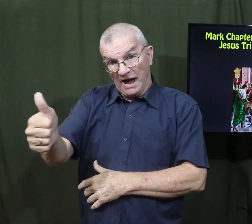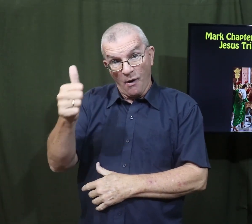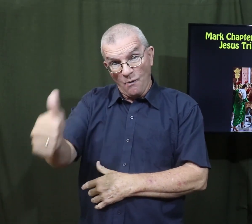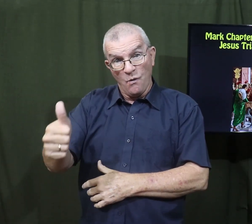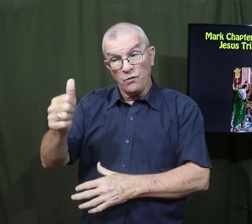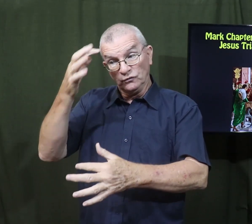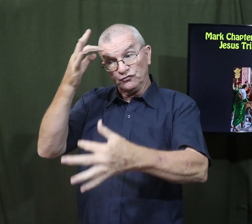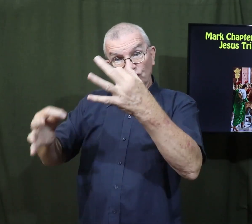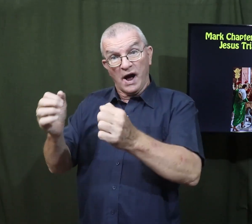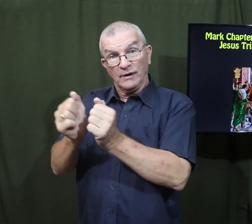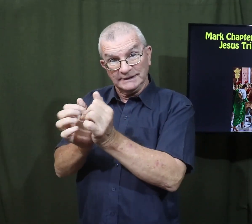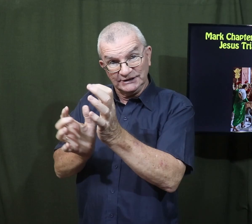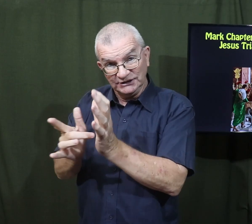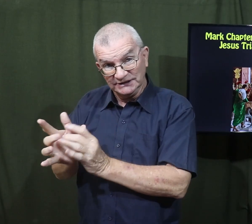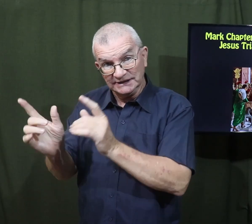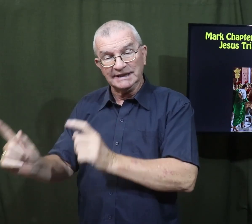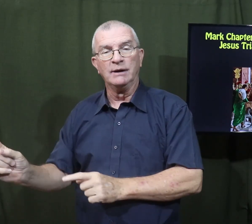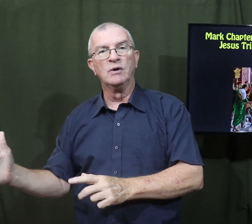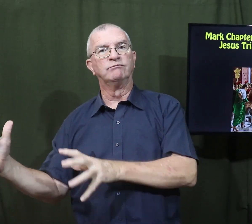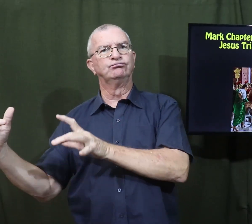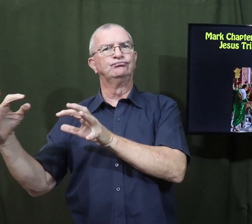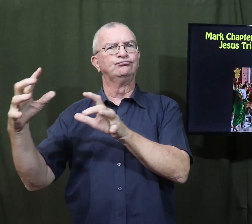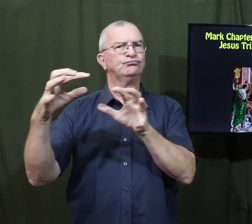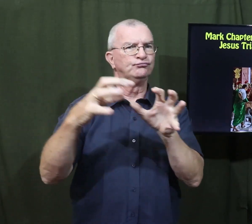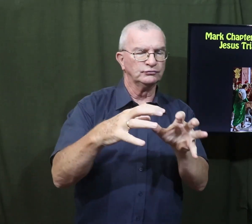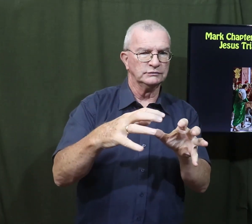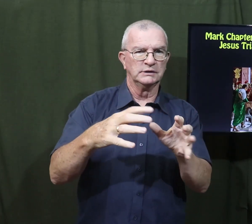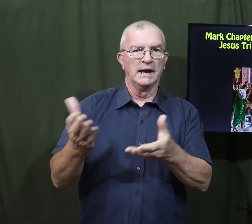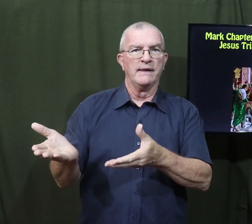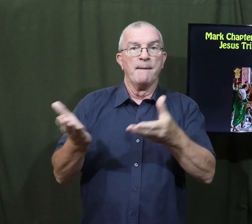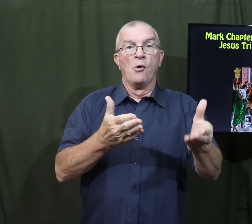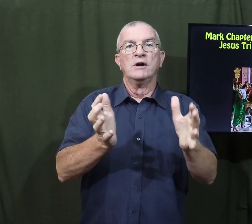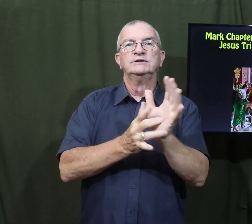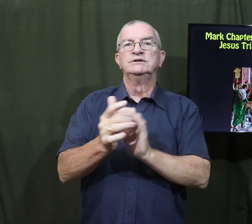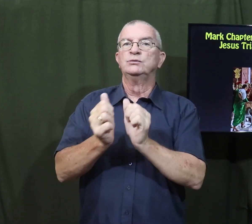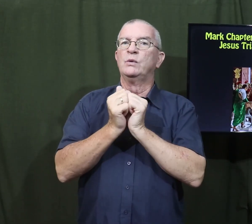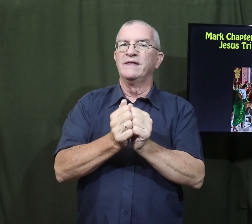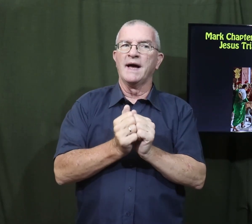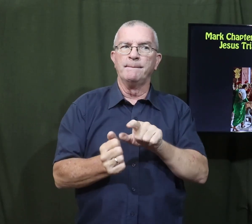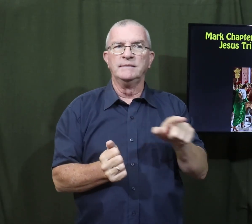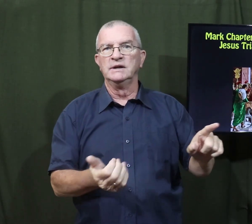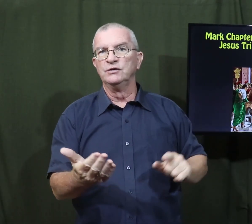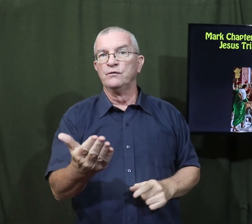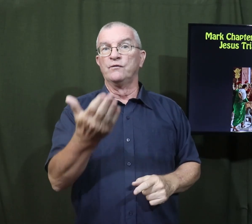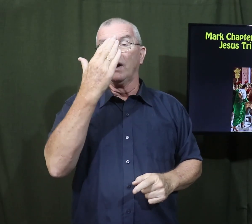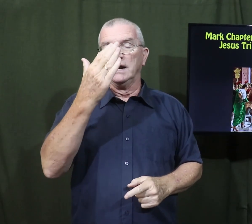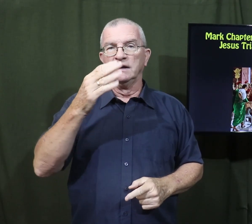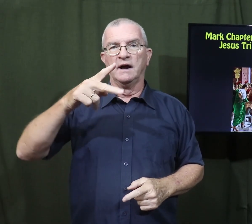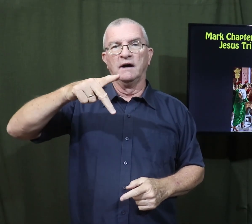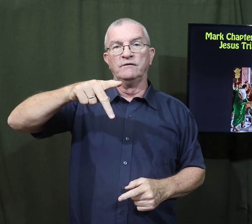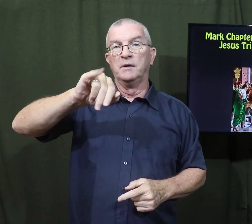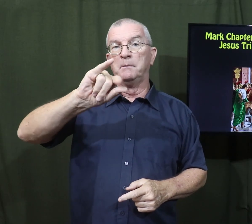So they finished their own trial, and they went all together and brought Jesus with them in front of